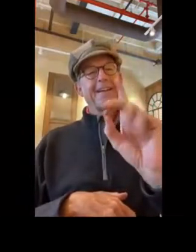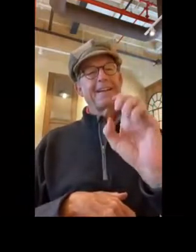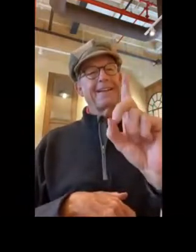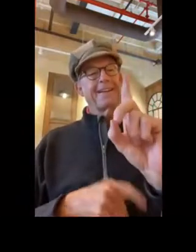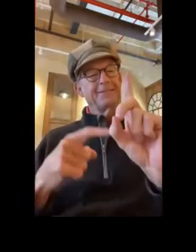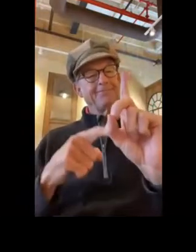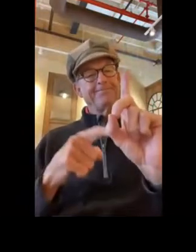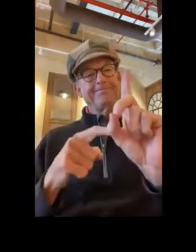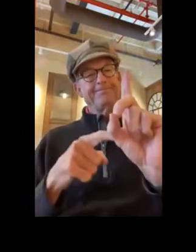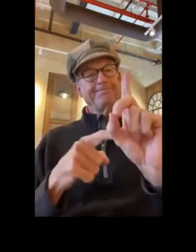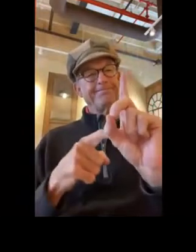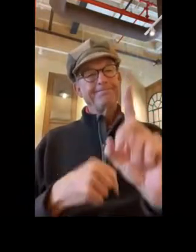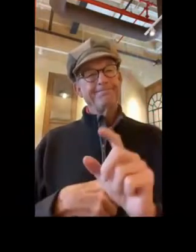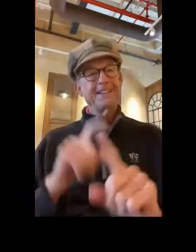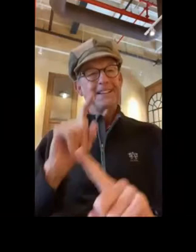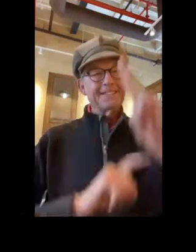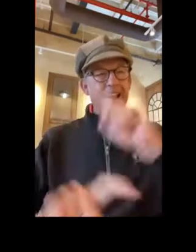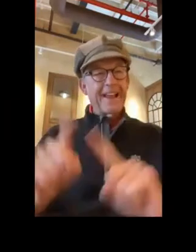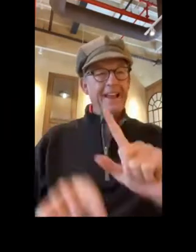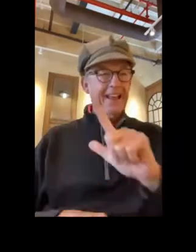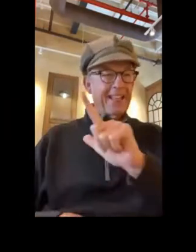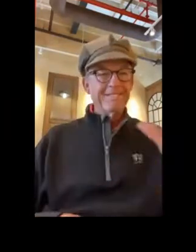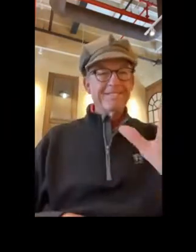He's left-handed.